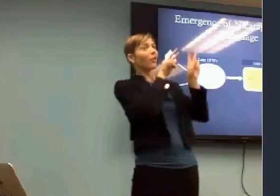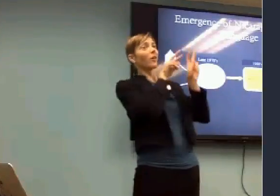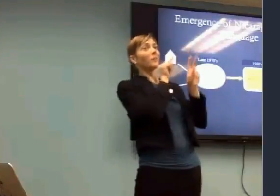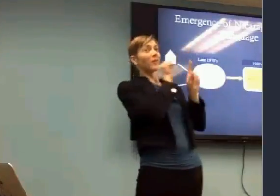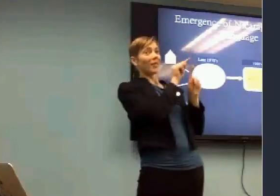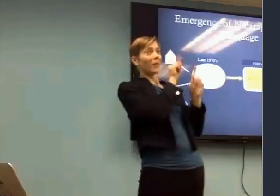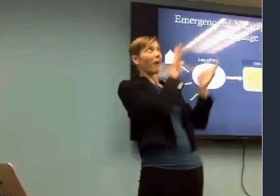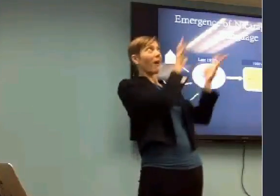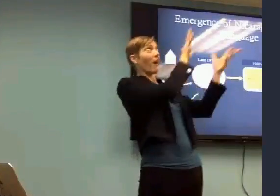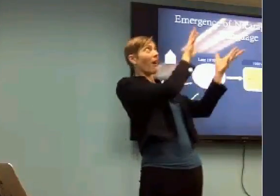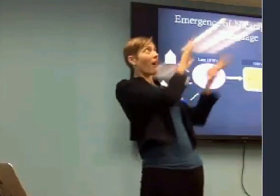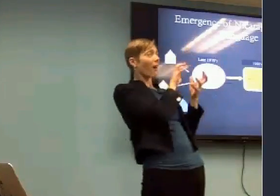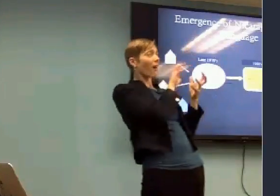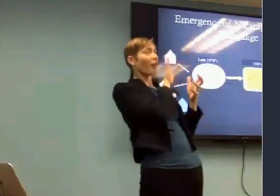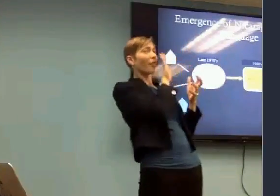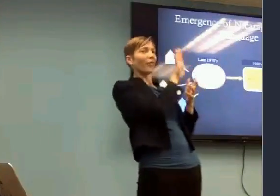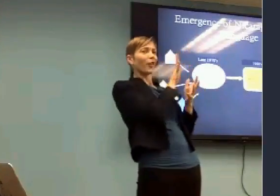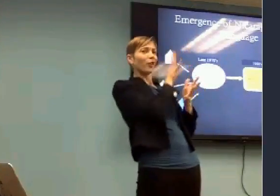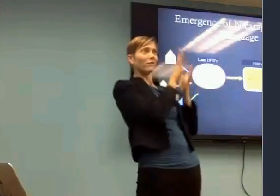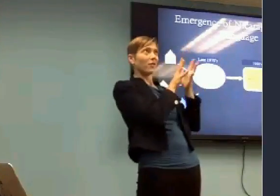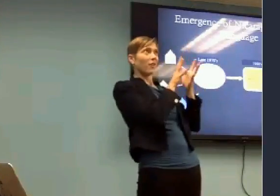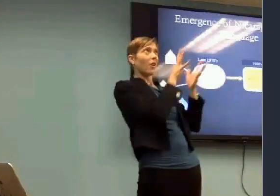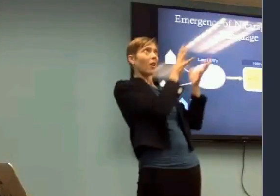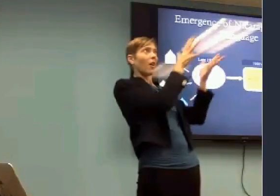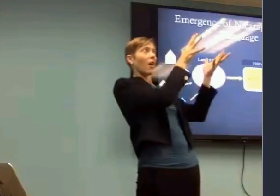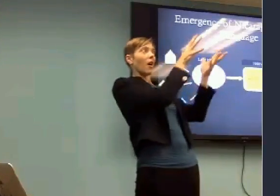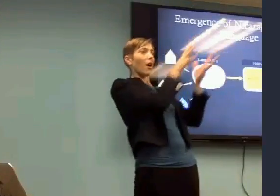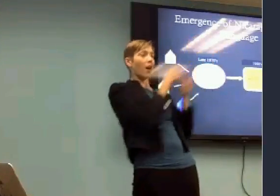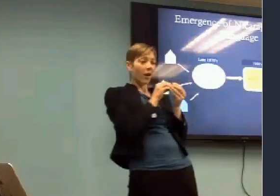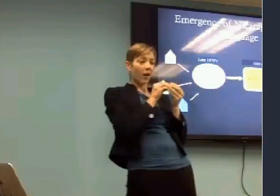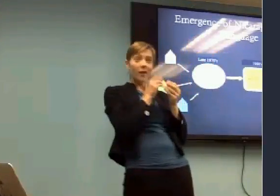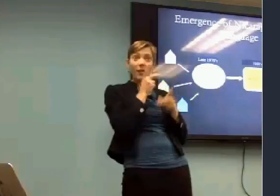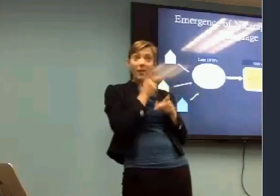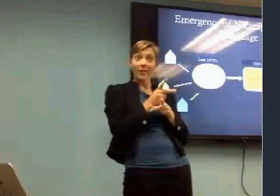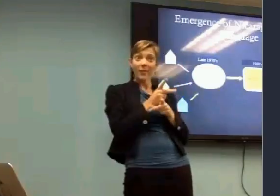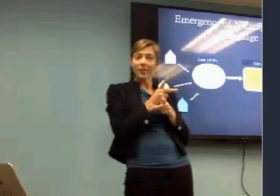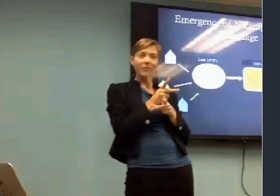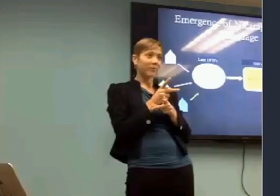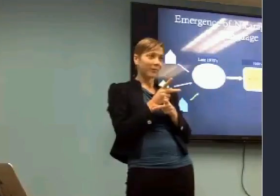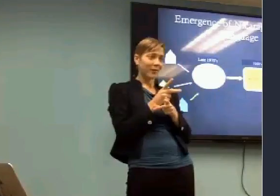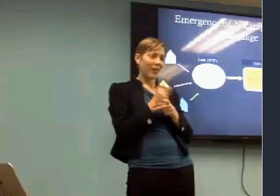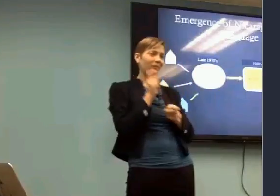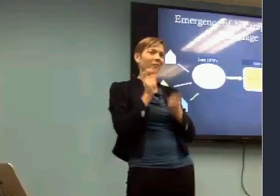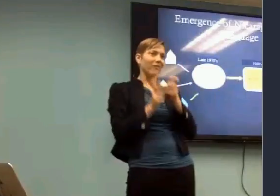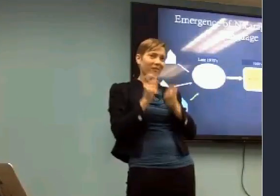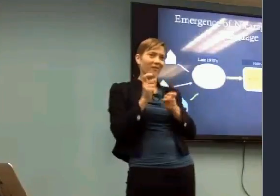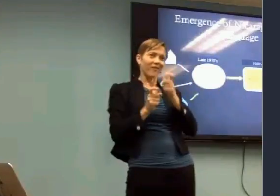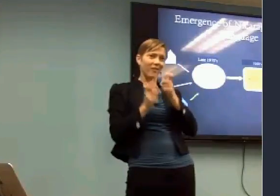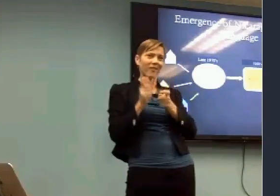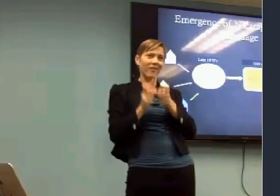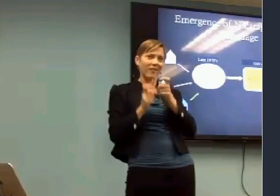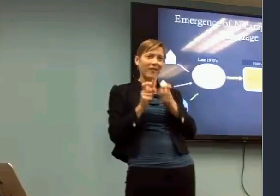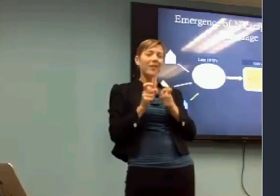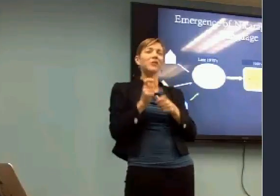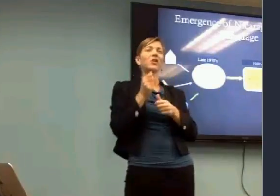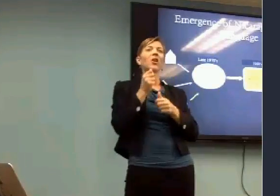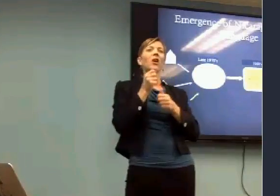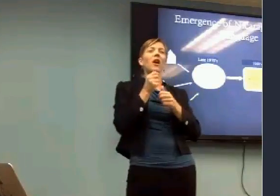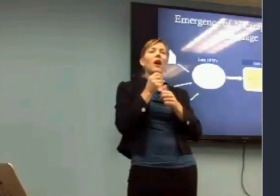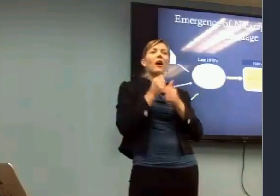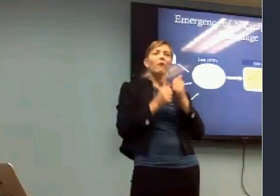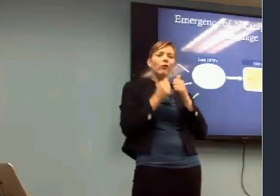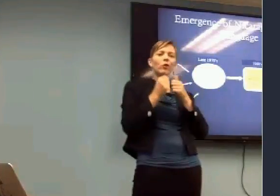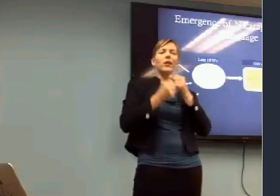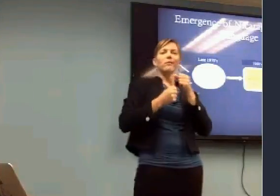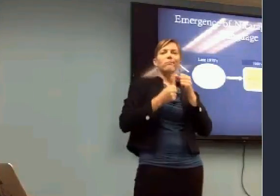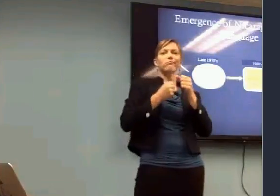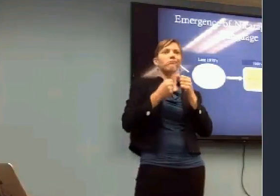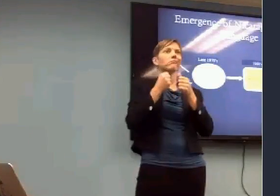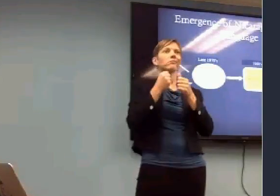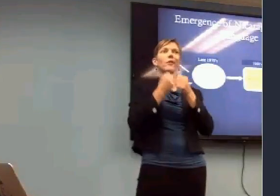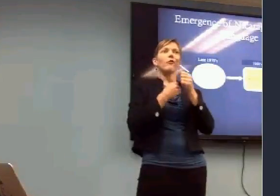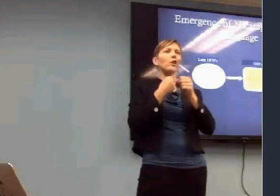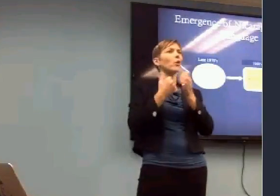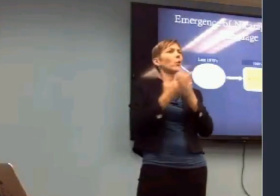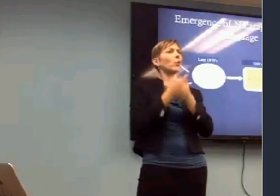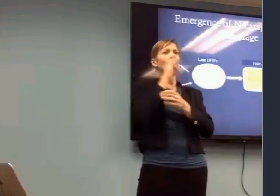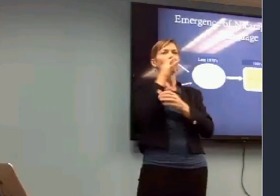were enrolling in school, looking up to them in turn and taking on their signs and not keeping them as it is, but rather making modifications. So with